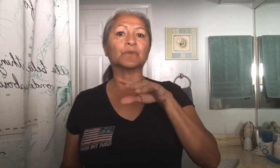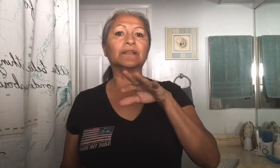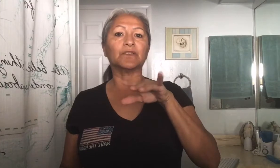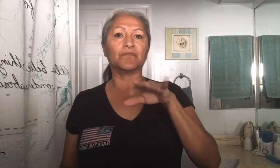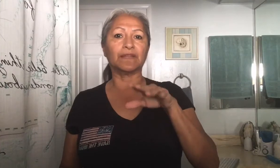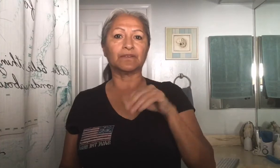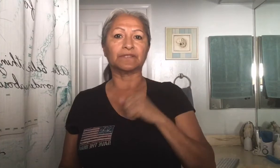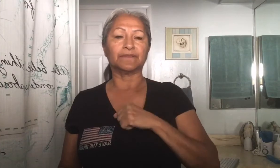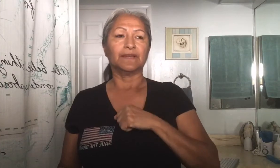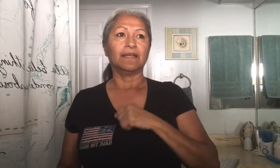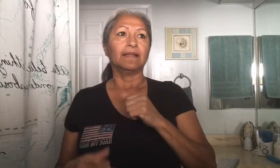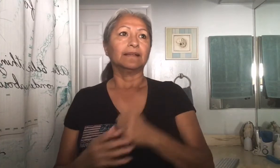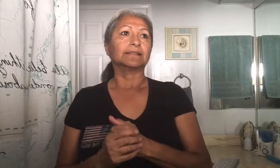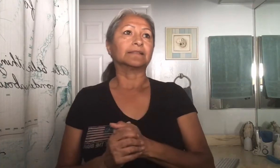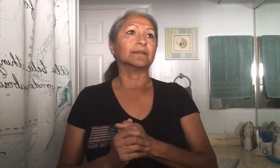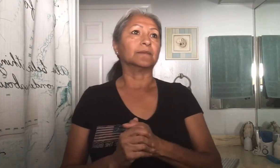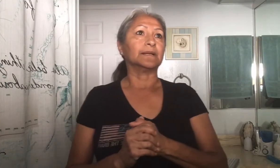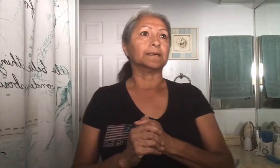your fingers. So